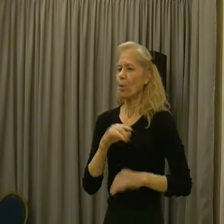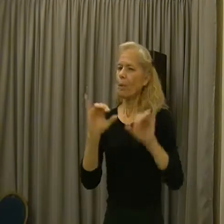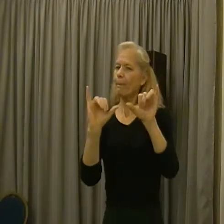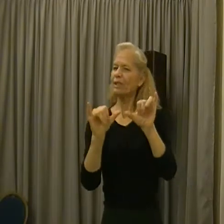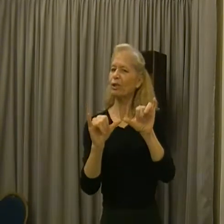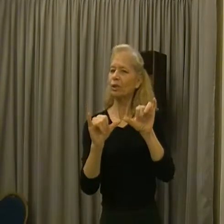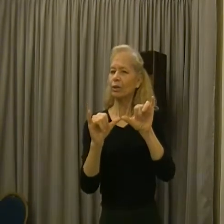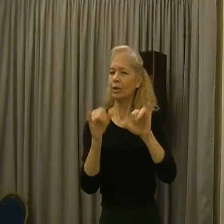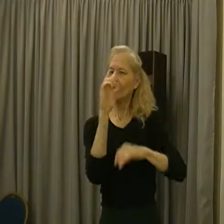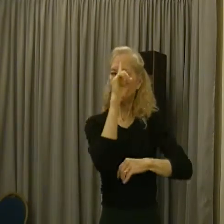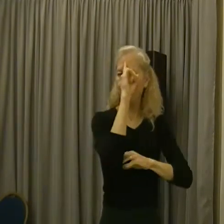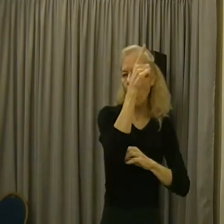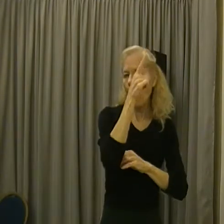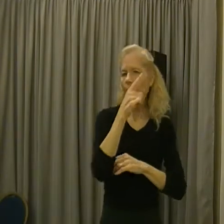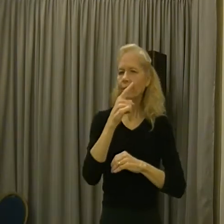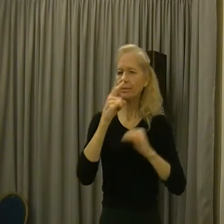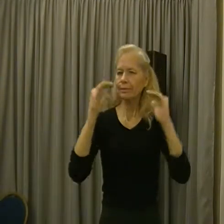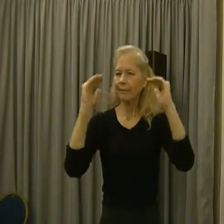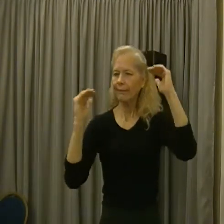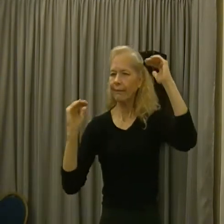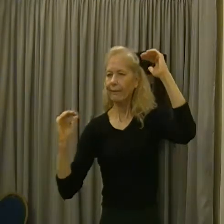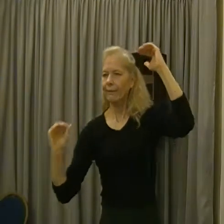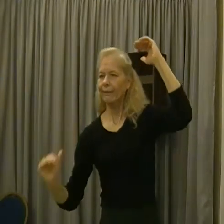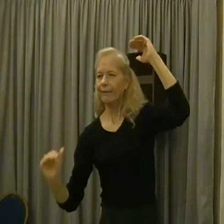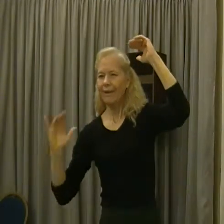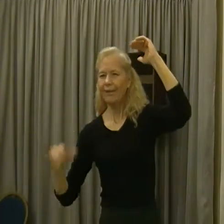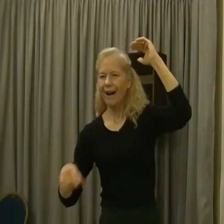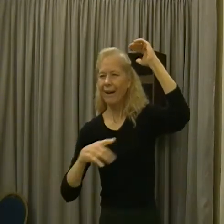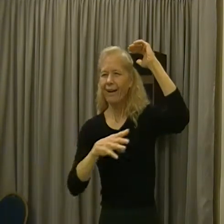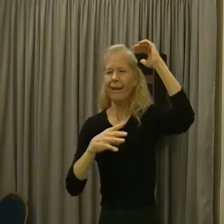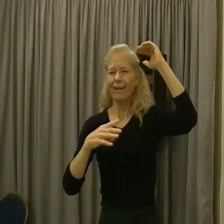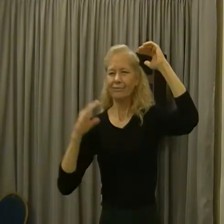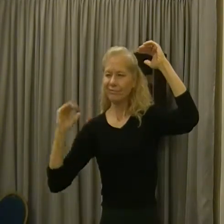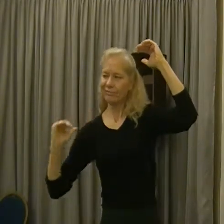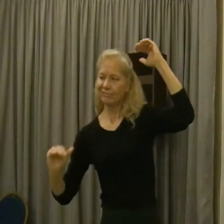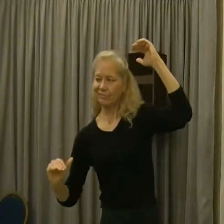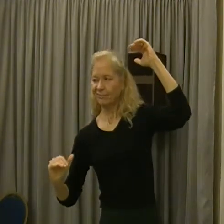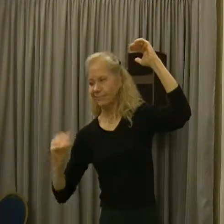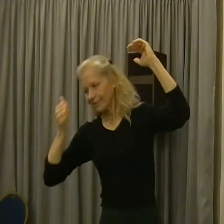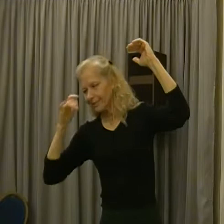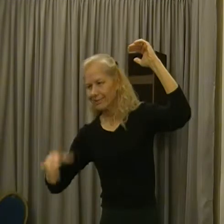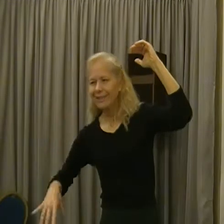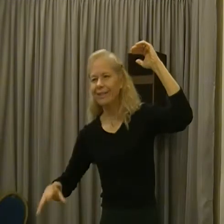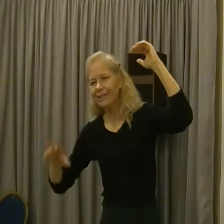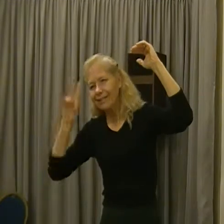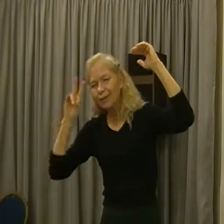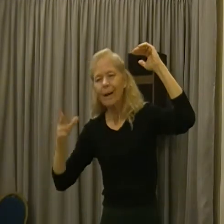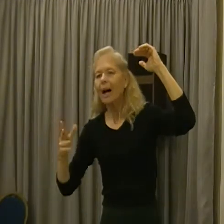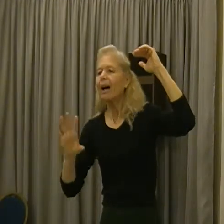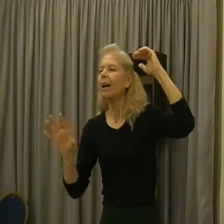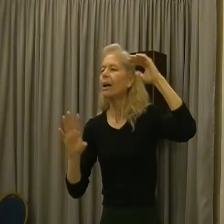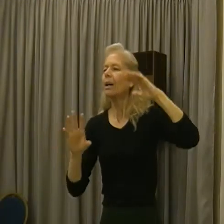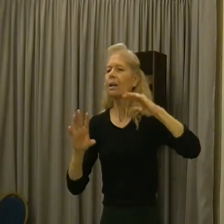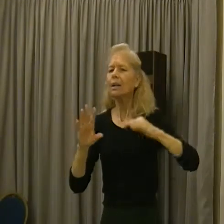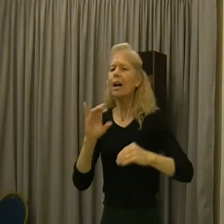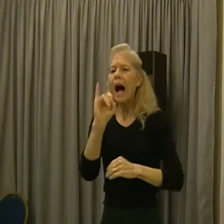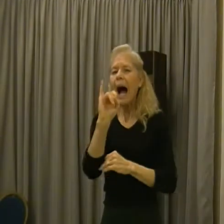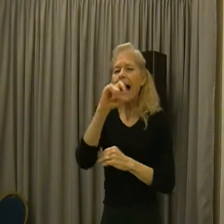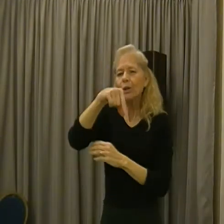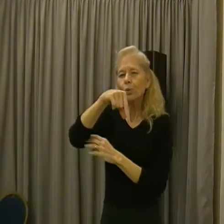colleges, Harvard and Princeton and Yale and all these things. And there are some people that, in a sense, are